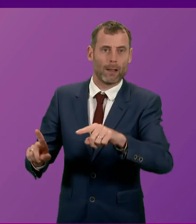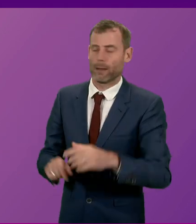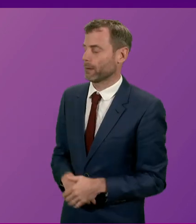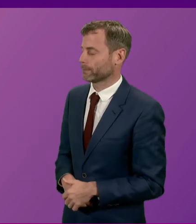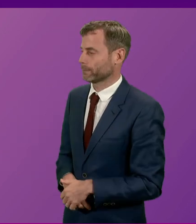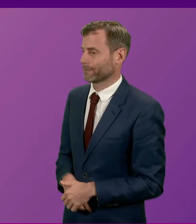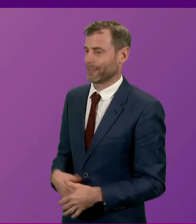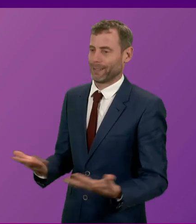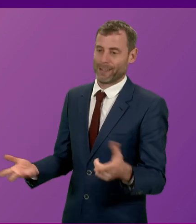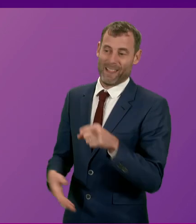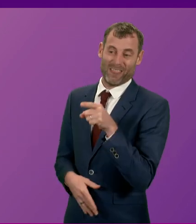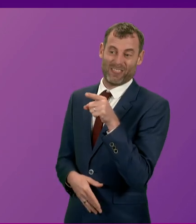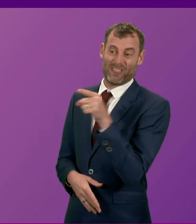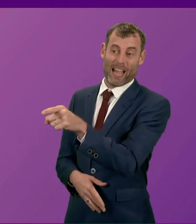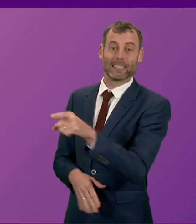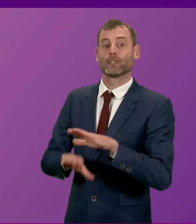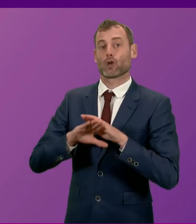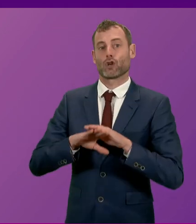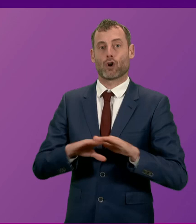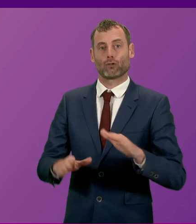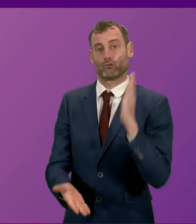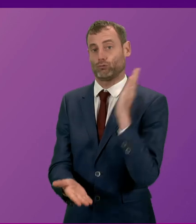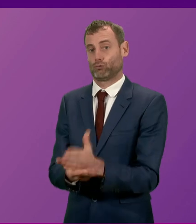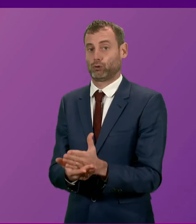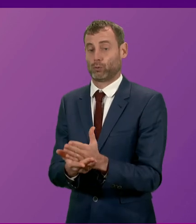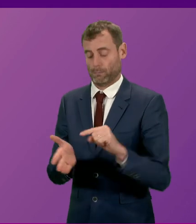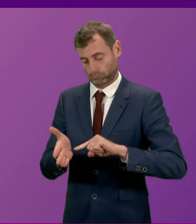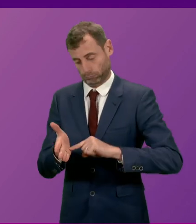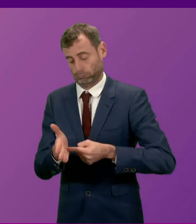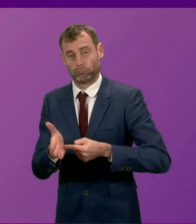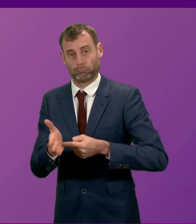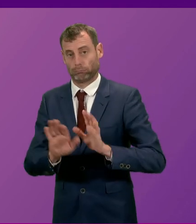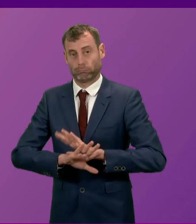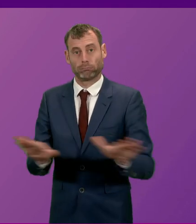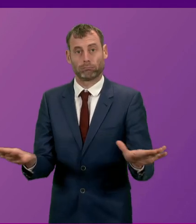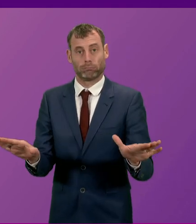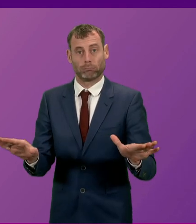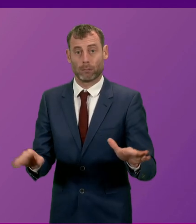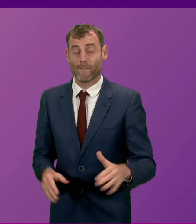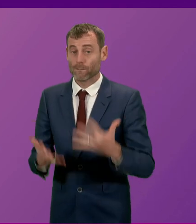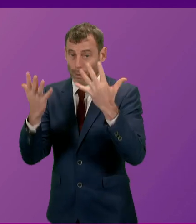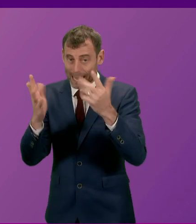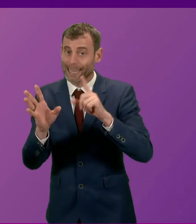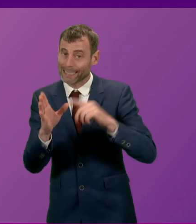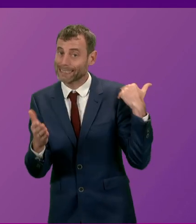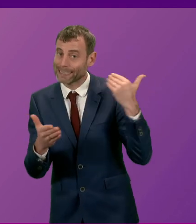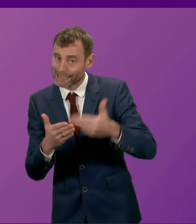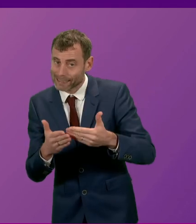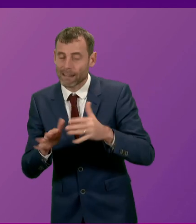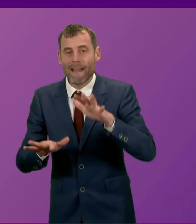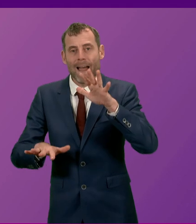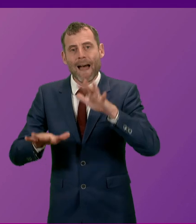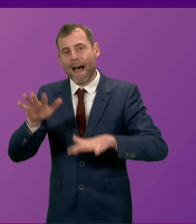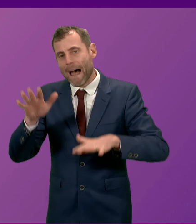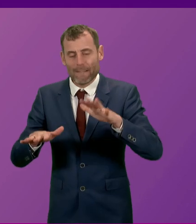That is patently untrue. Yeah, yes, absolutely. Over the last decade, the average length of